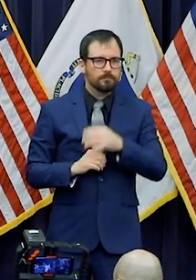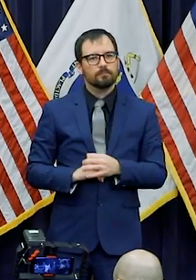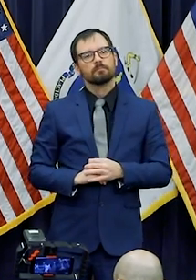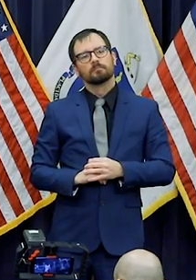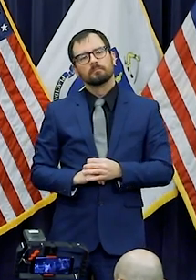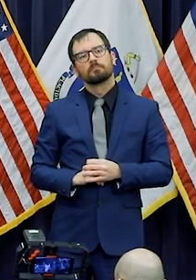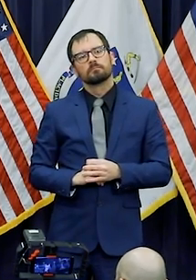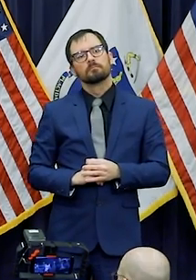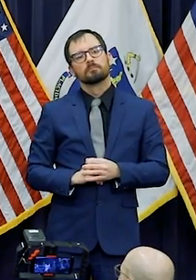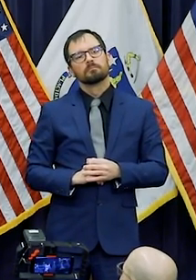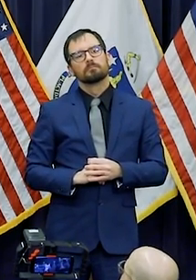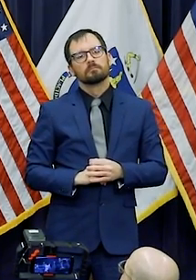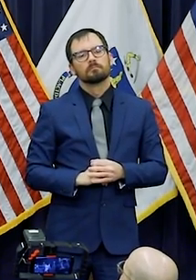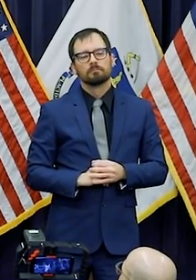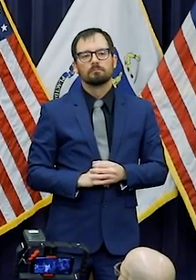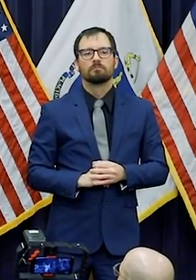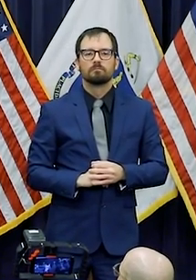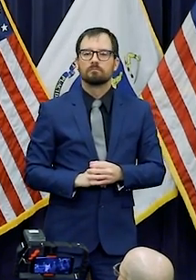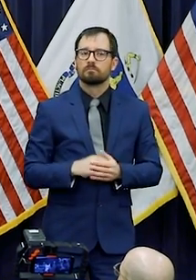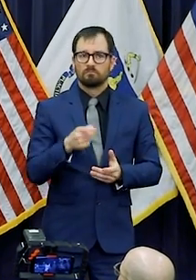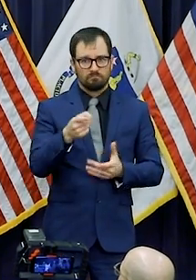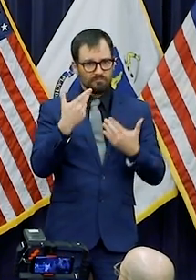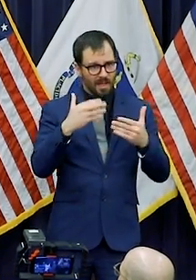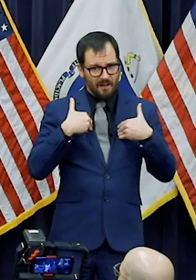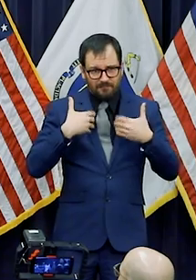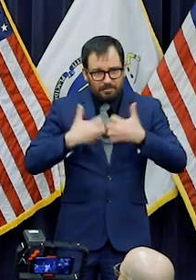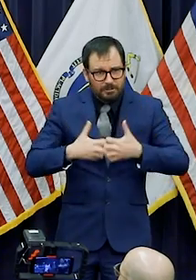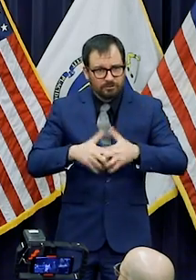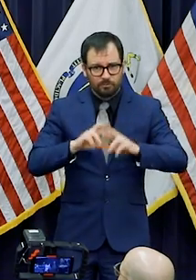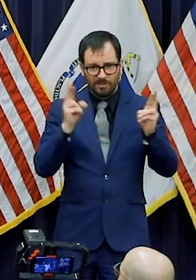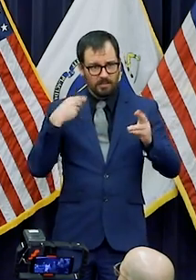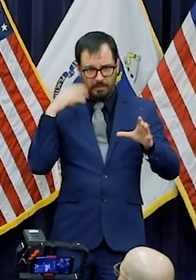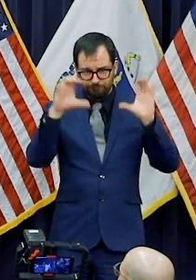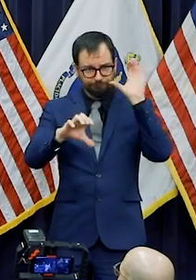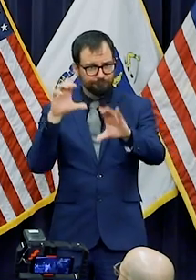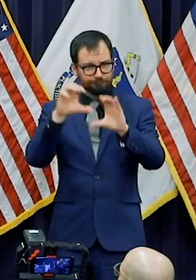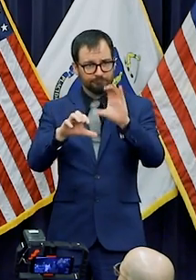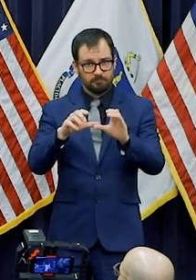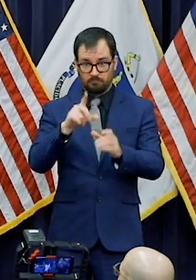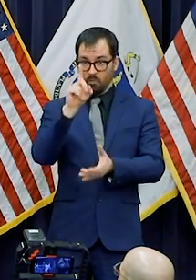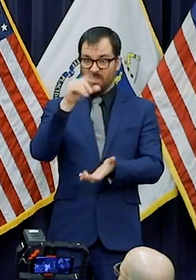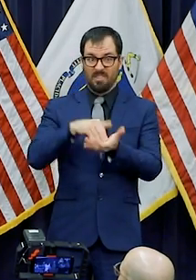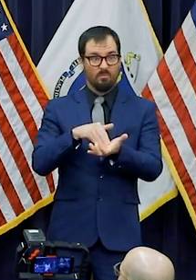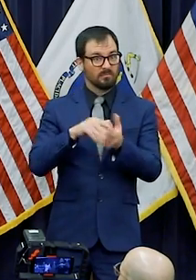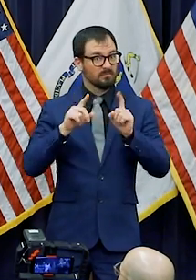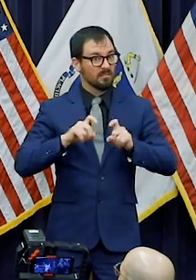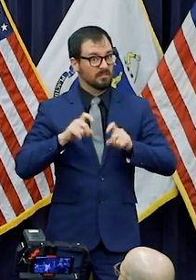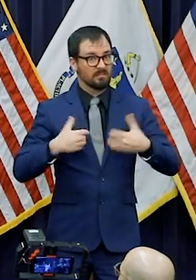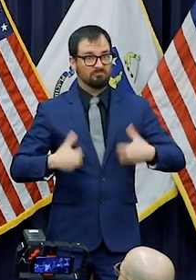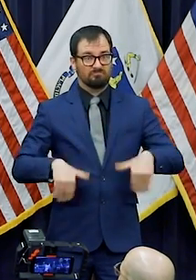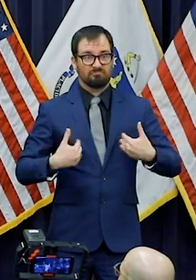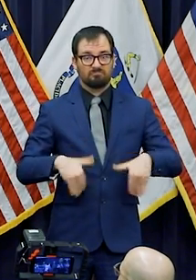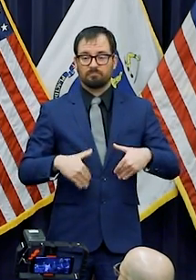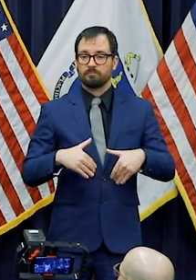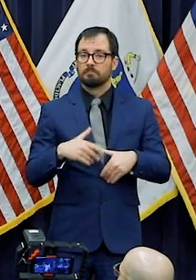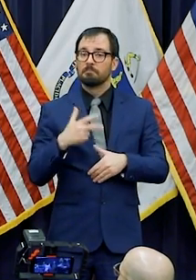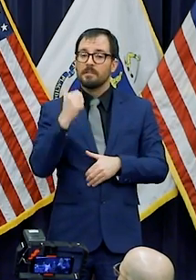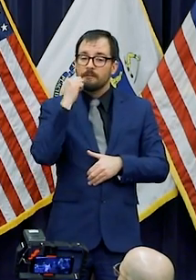and supplies with additional capacity for almost 1,000 tests per day. And we are matchmaking